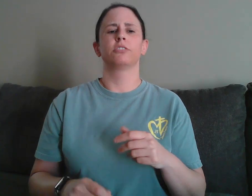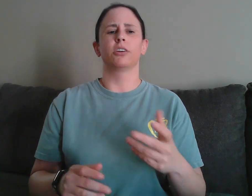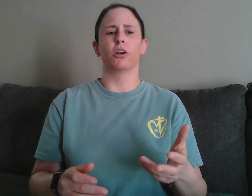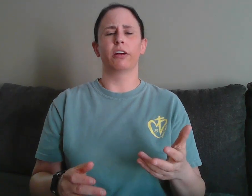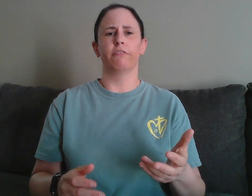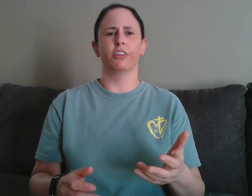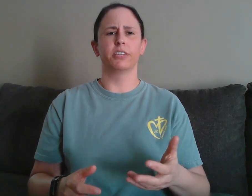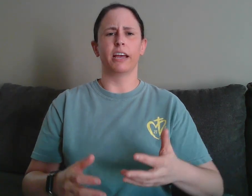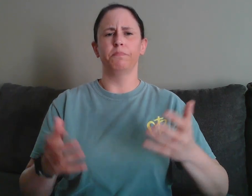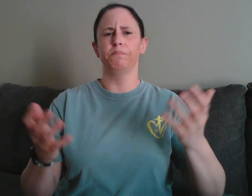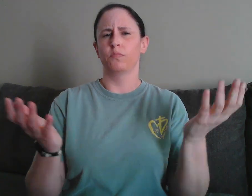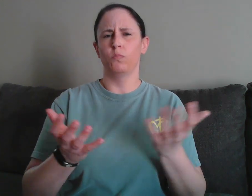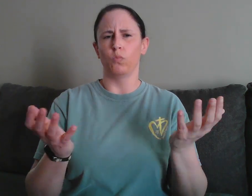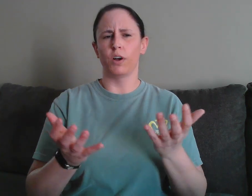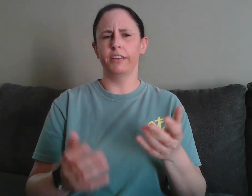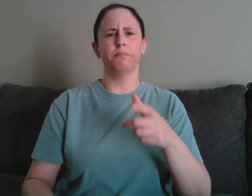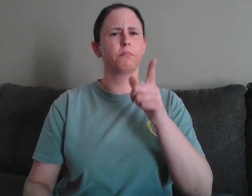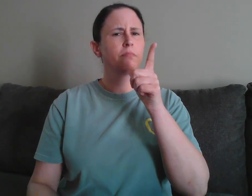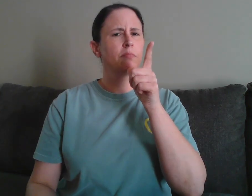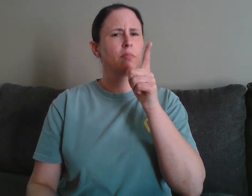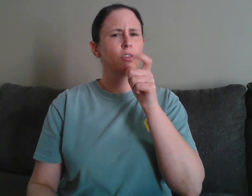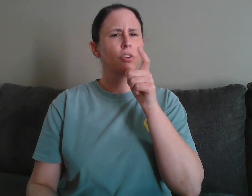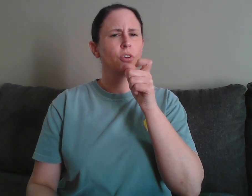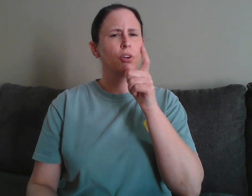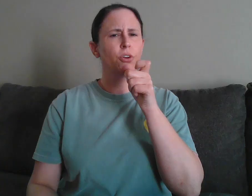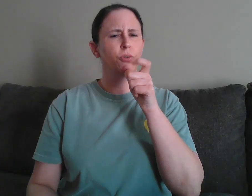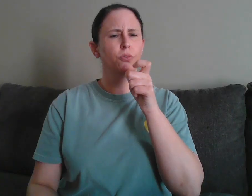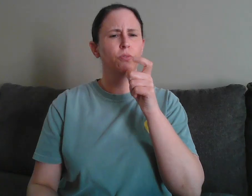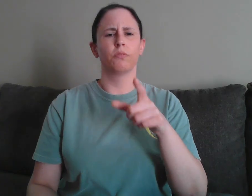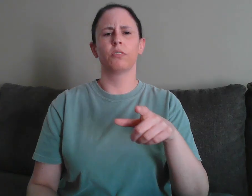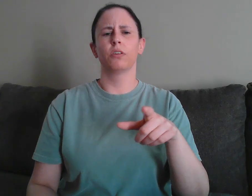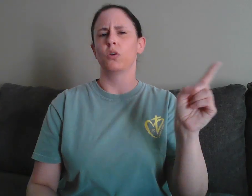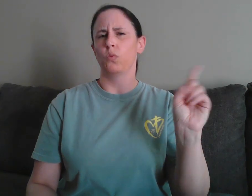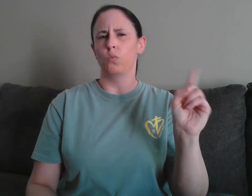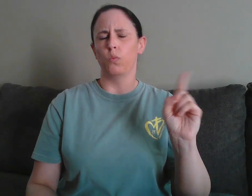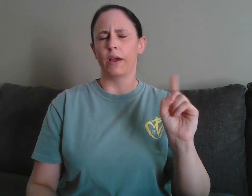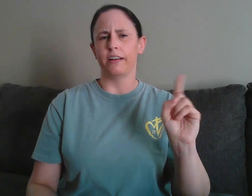So going over those again, what, who, where,